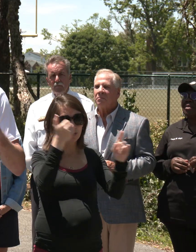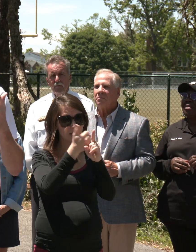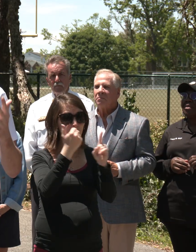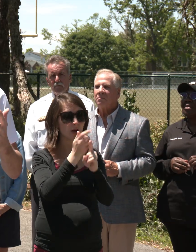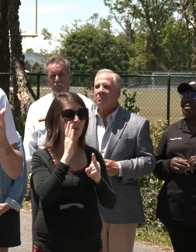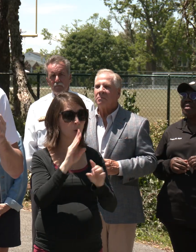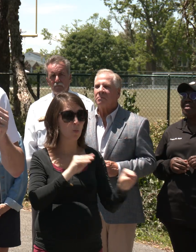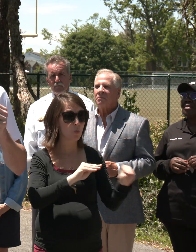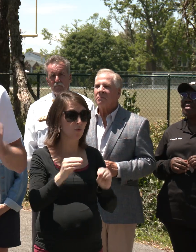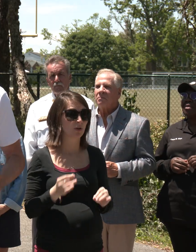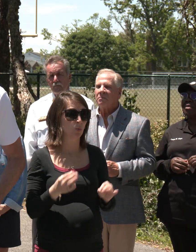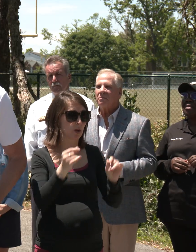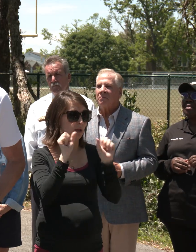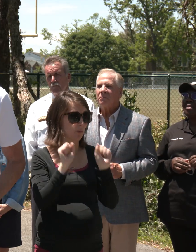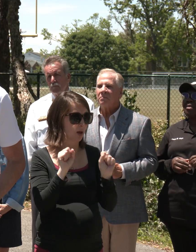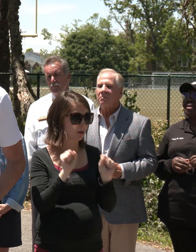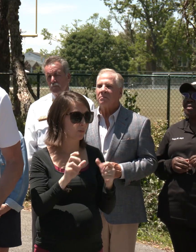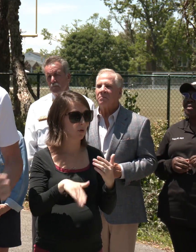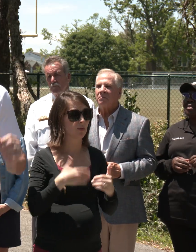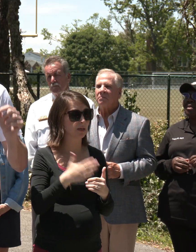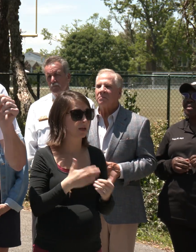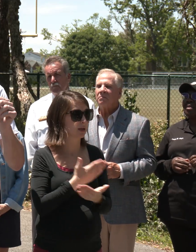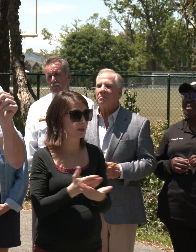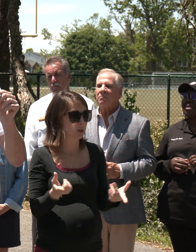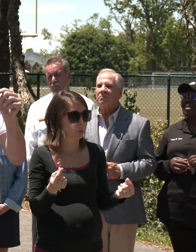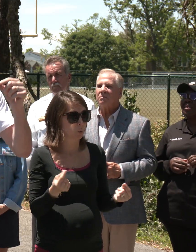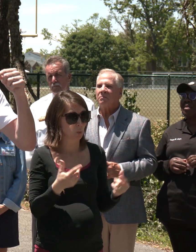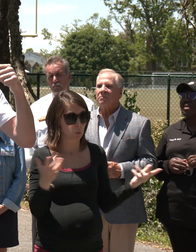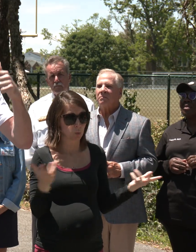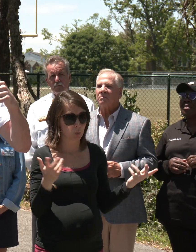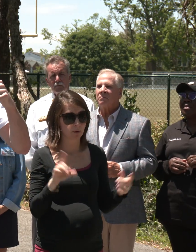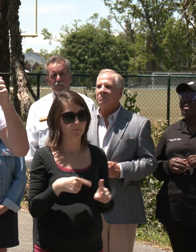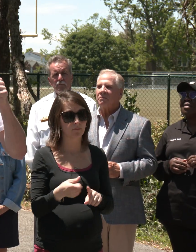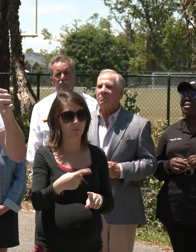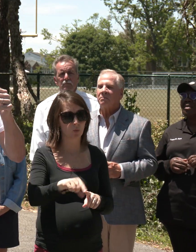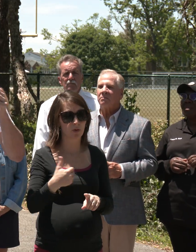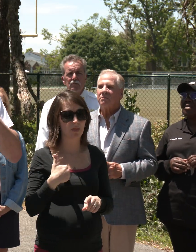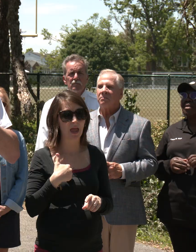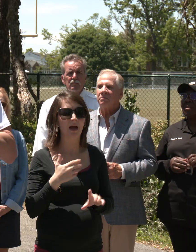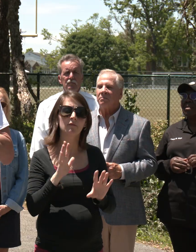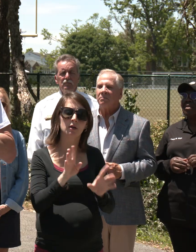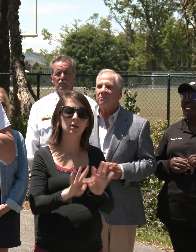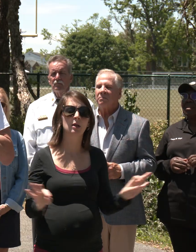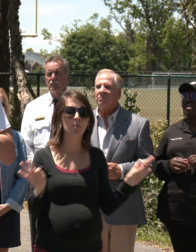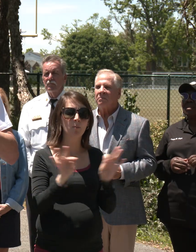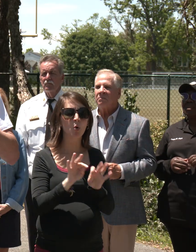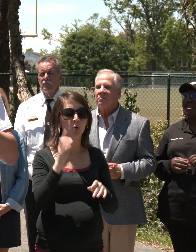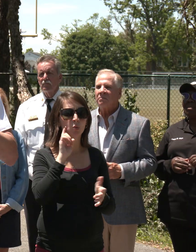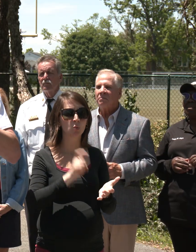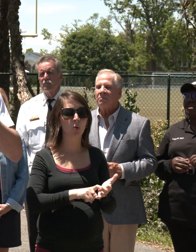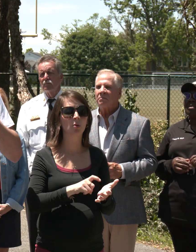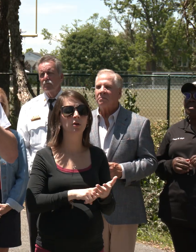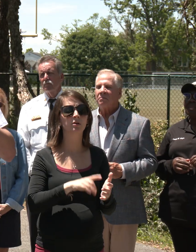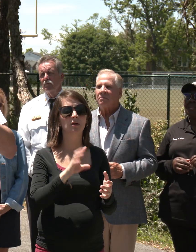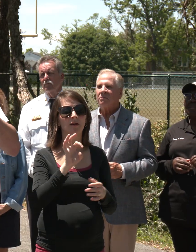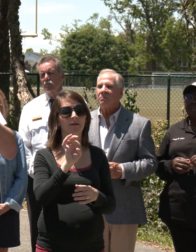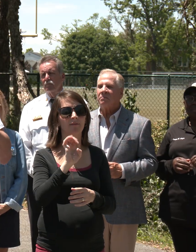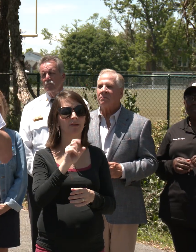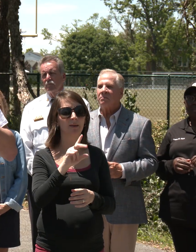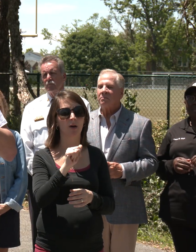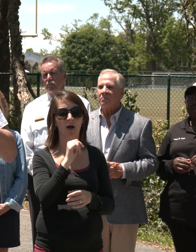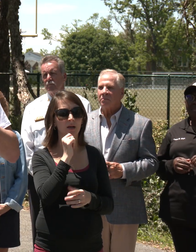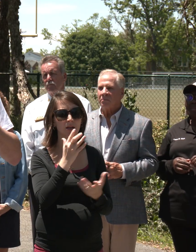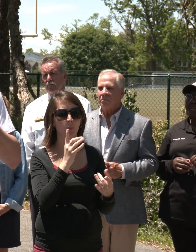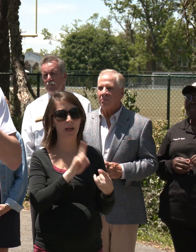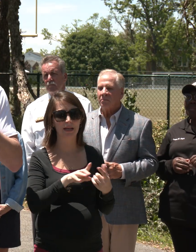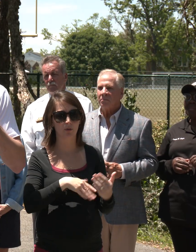quickly as possible. The next step here is once they have all this, and it's important to note, FEMA they don't wait till the end, and this